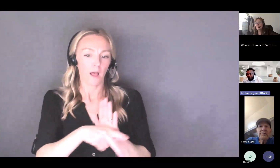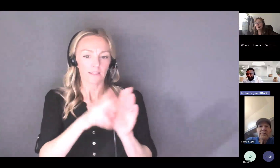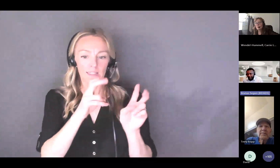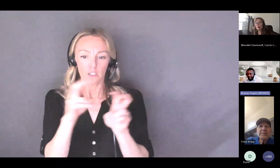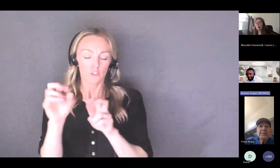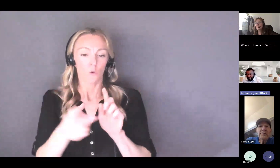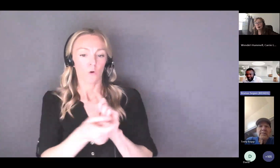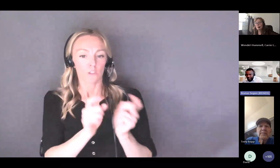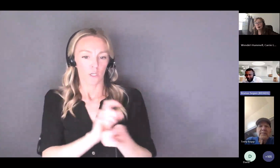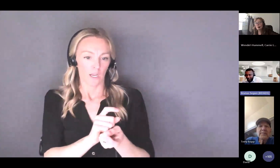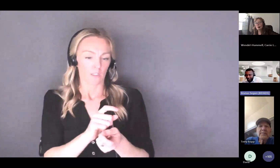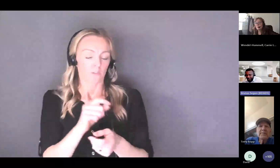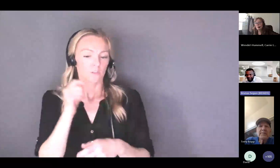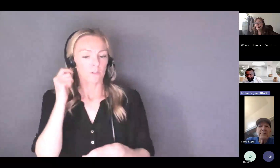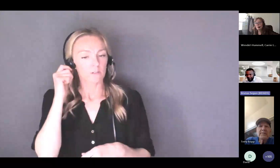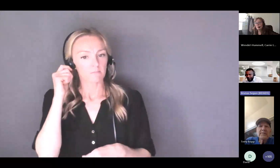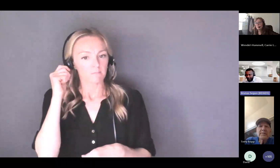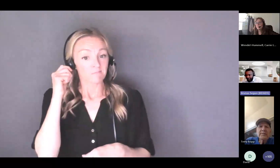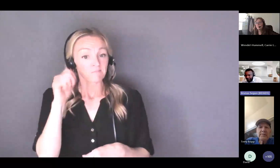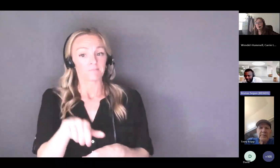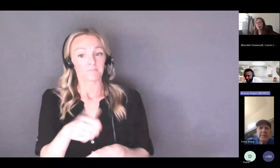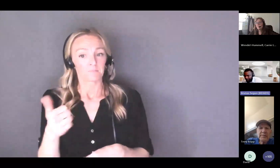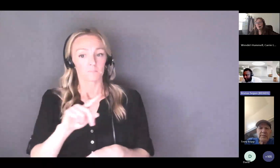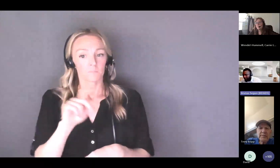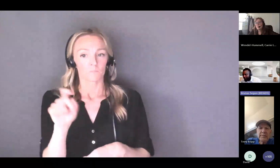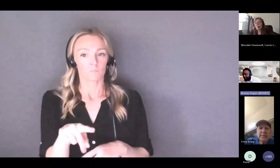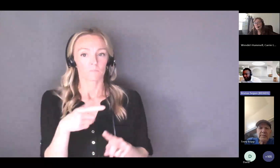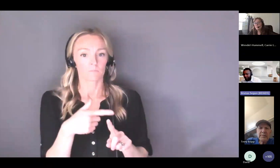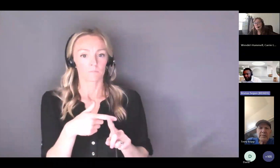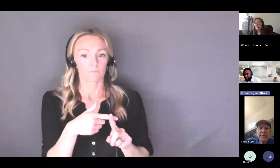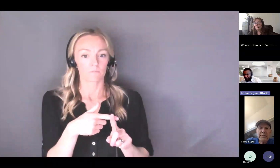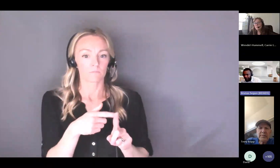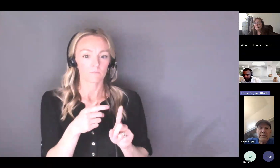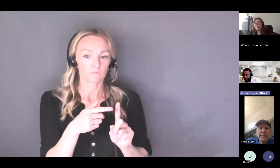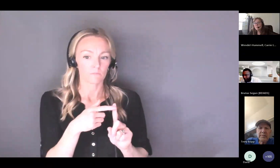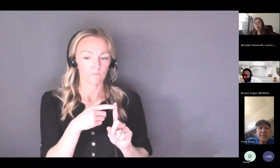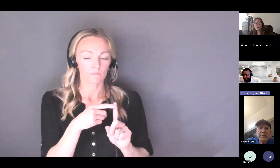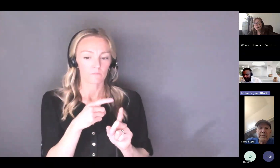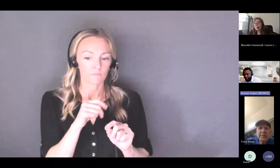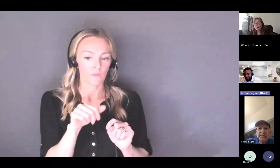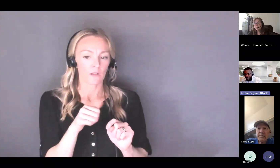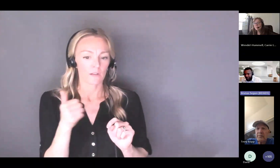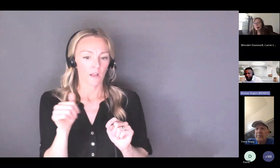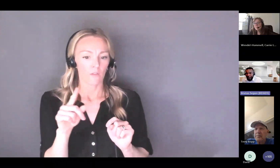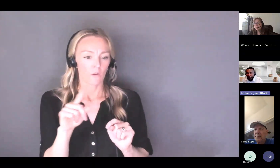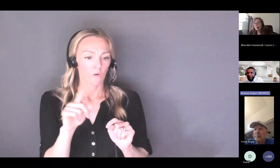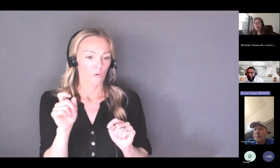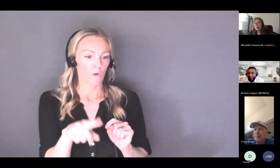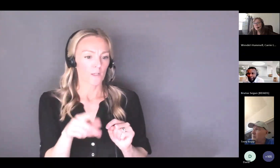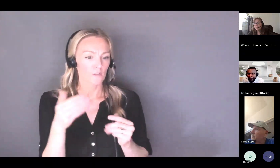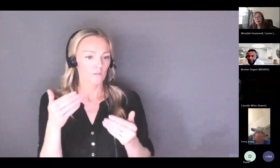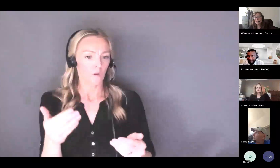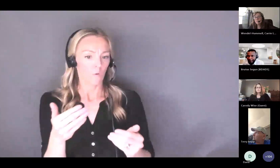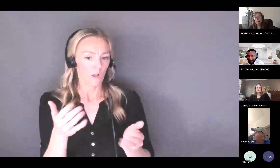movement. And another question here from Carity. Please come off mute and ask.